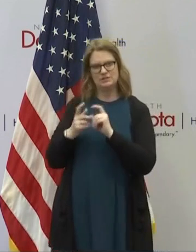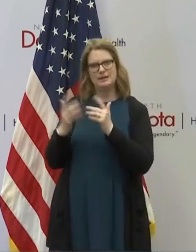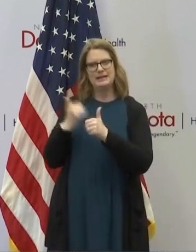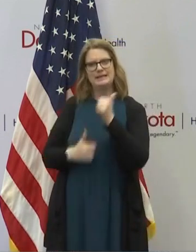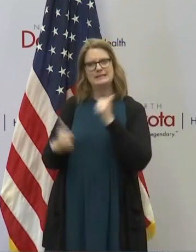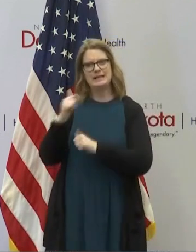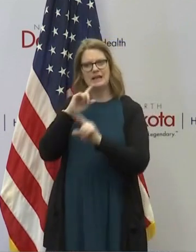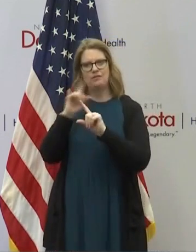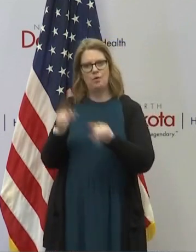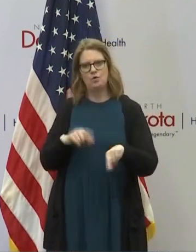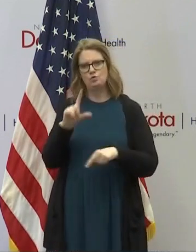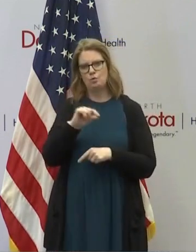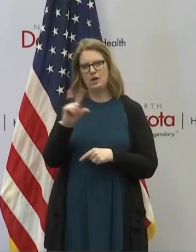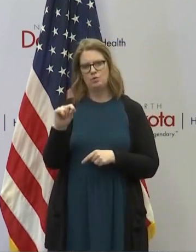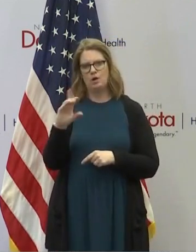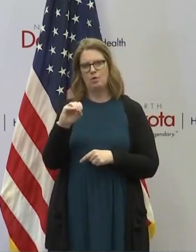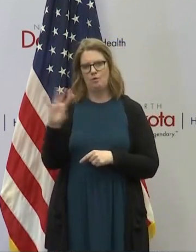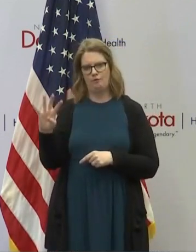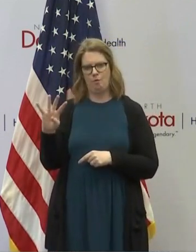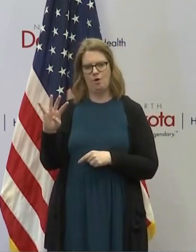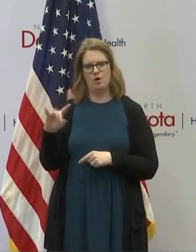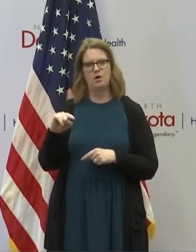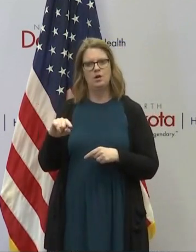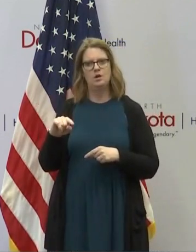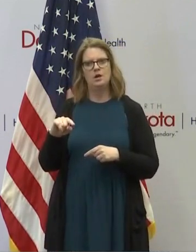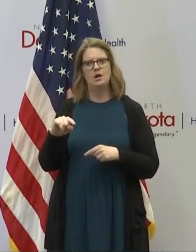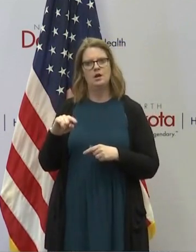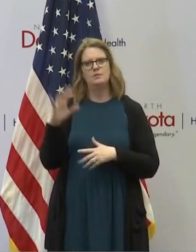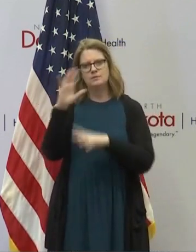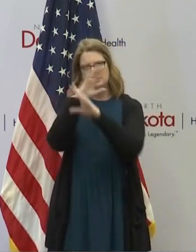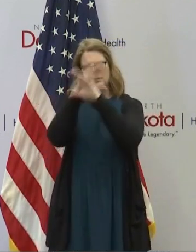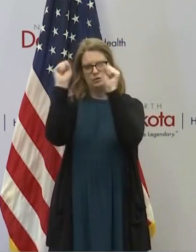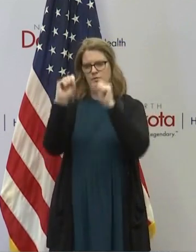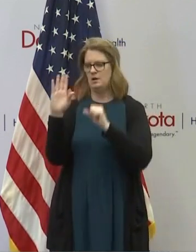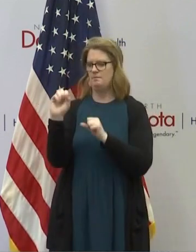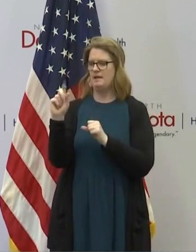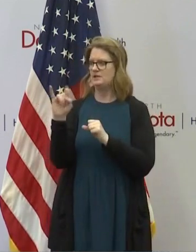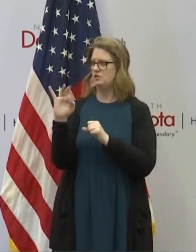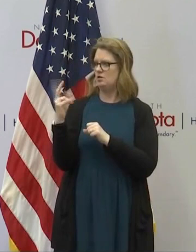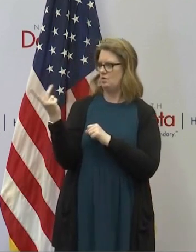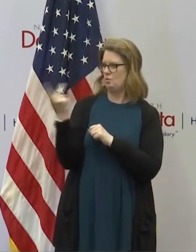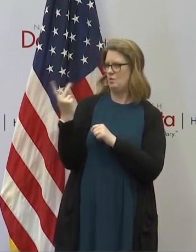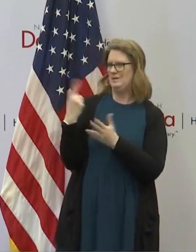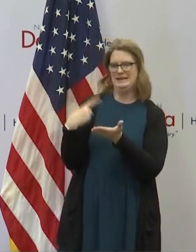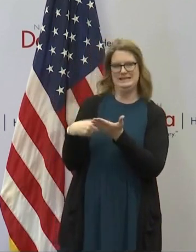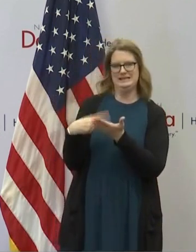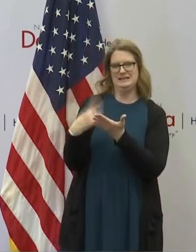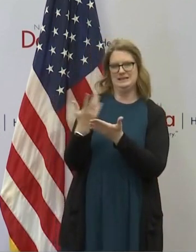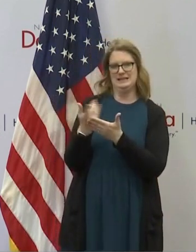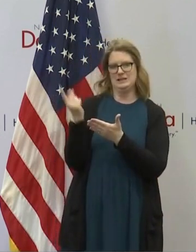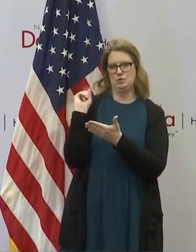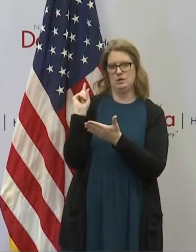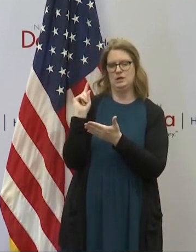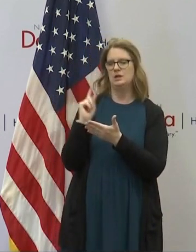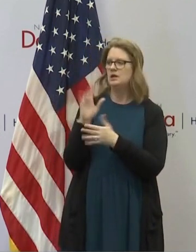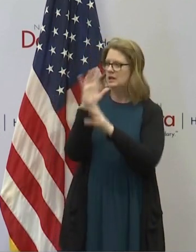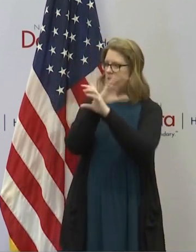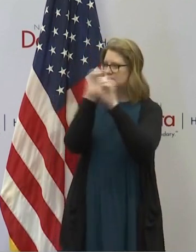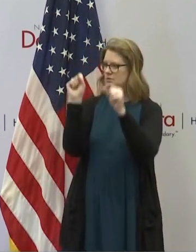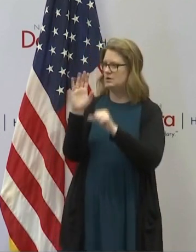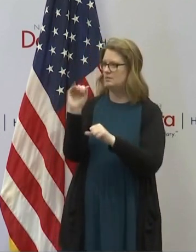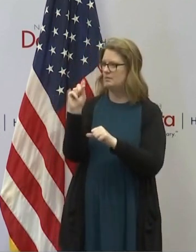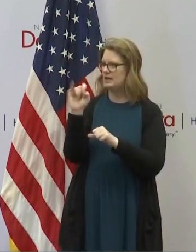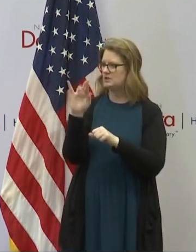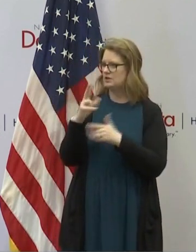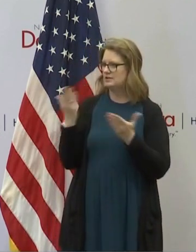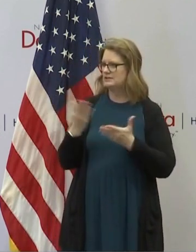Order 2020-04, was the one that Superintendent Baszler and I discussed last week. Superintendent Baszler is here today